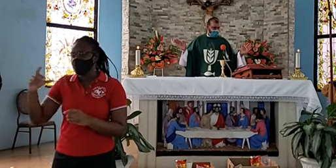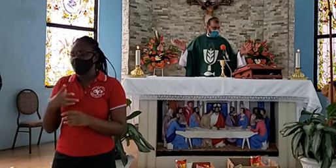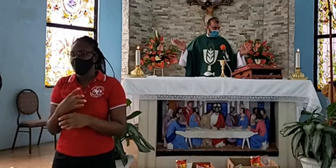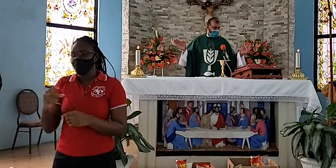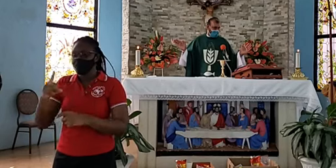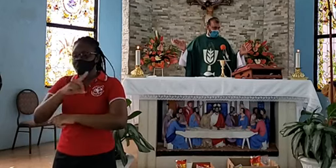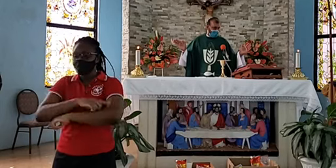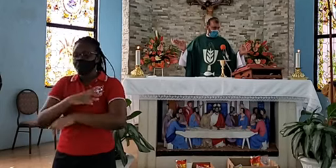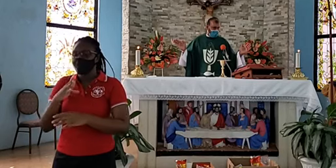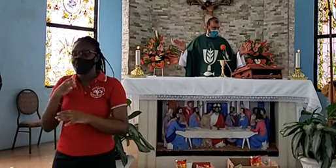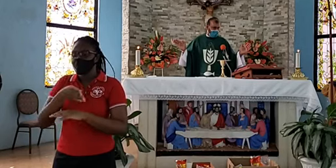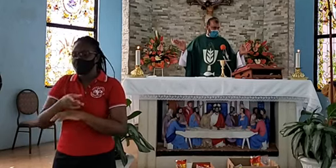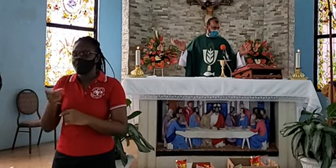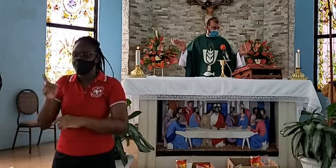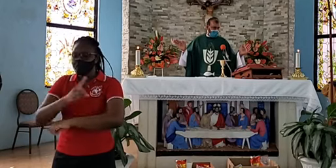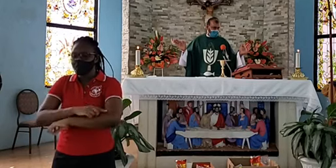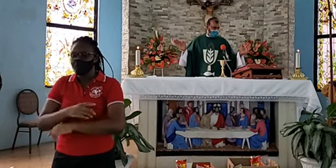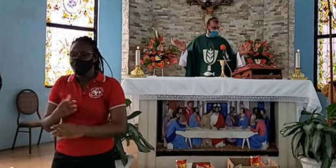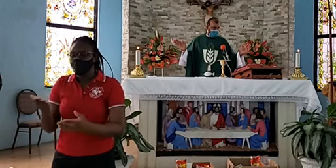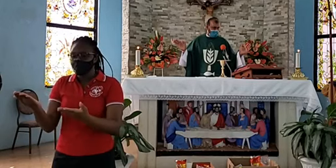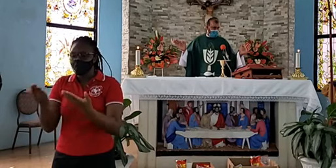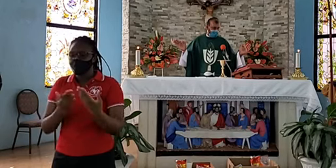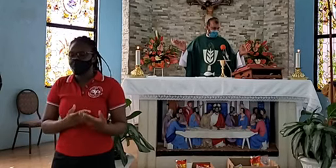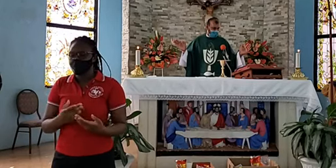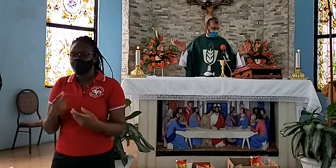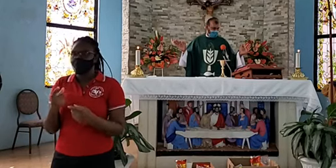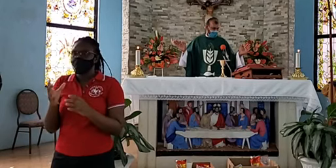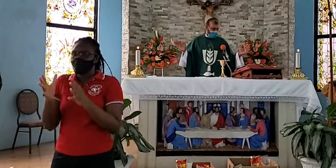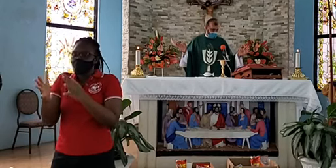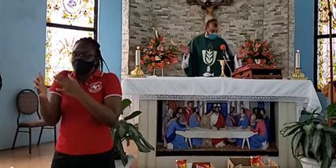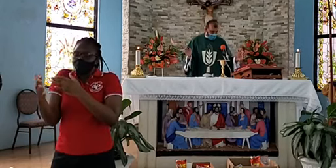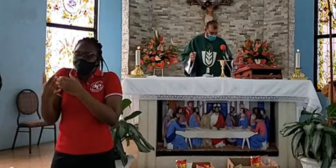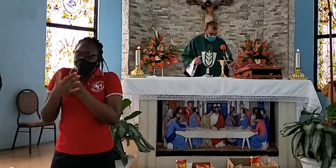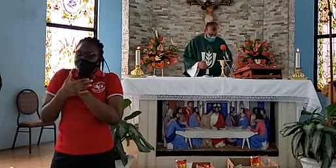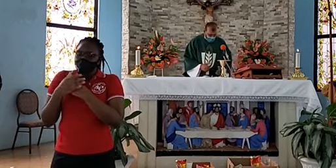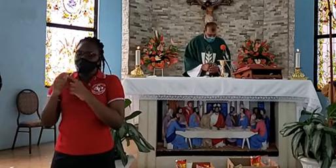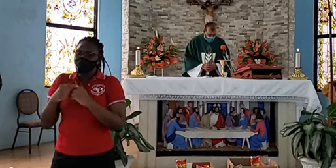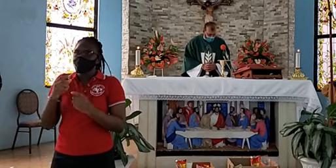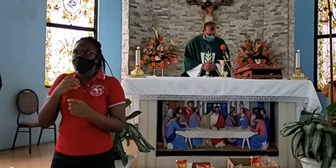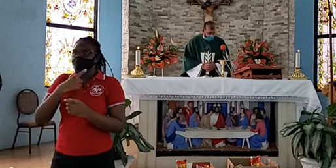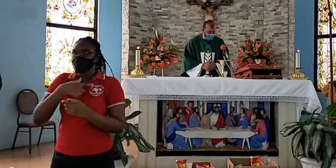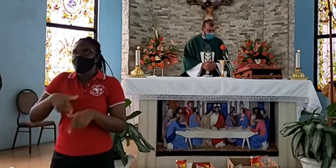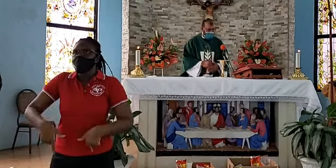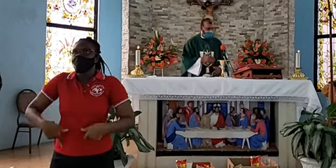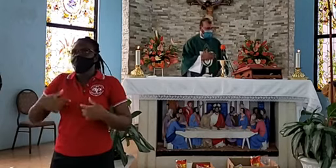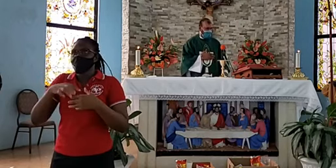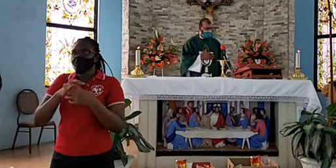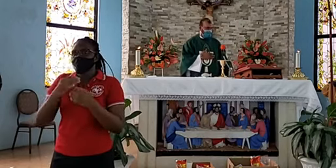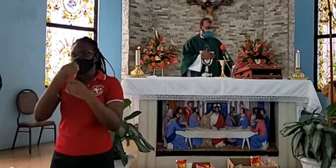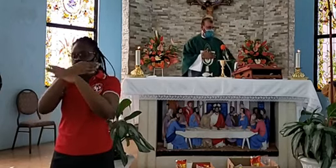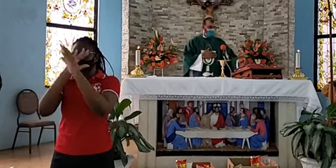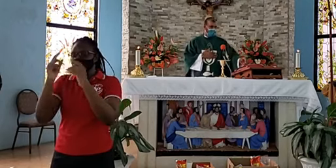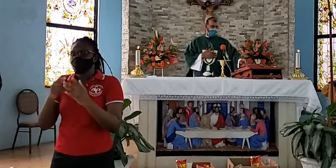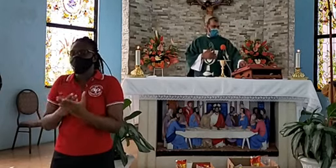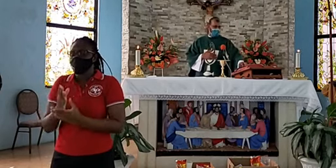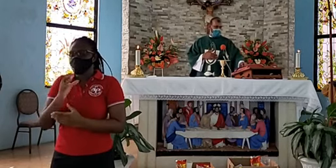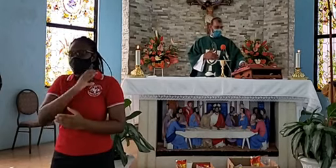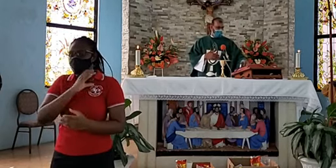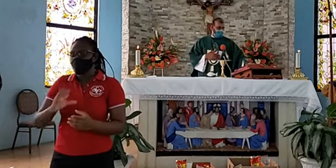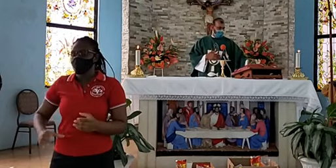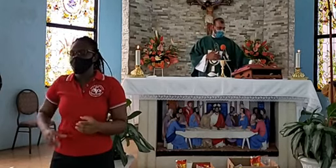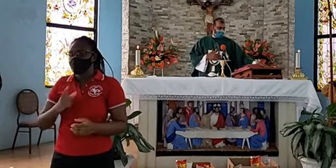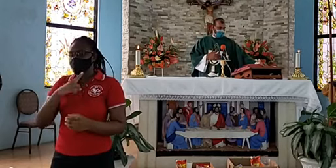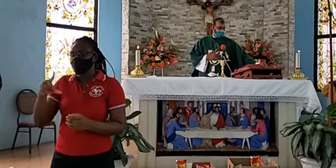our hunger closer to the life of heaven, through Christ our Lord. Amen.